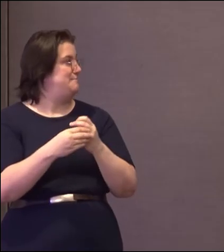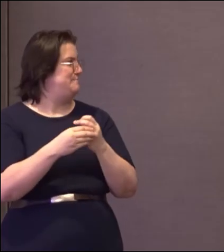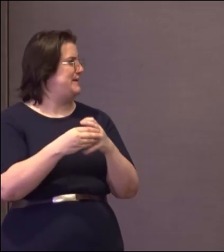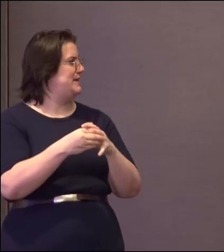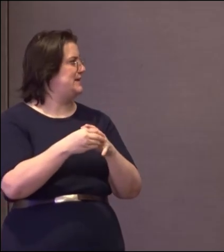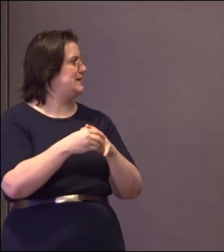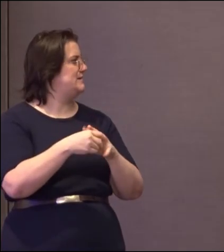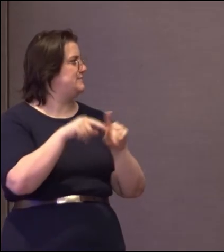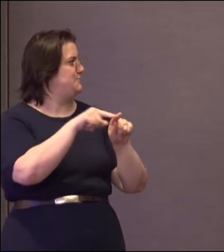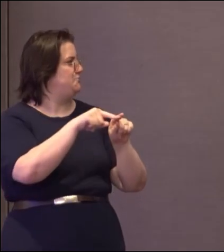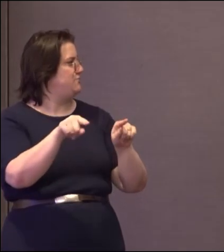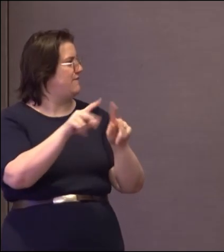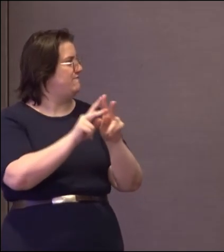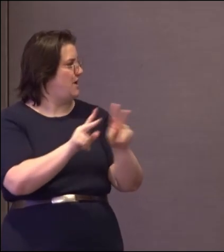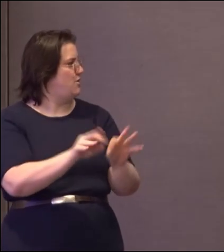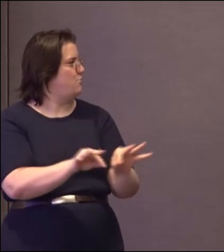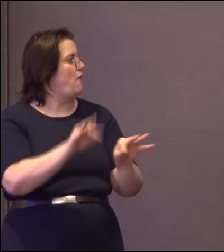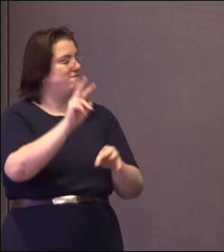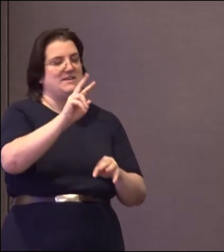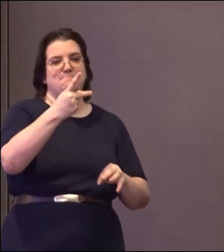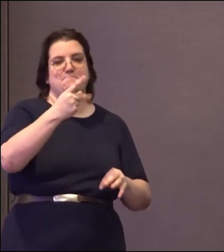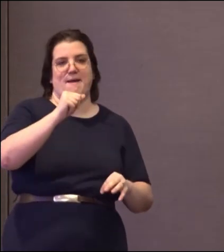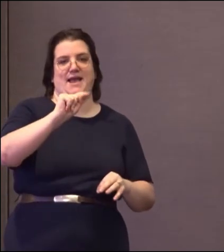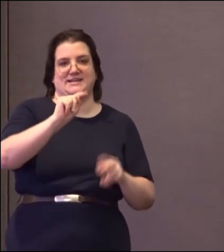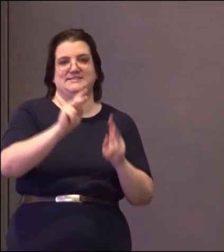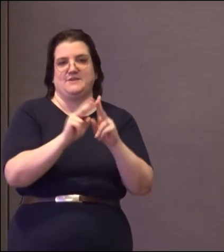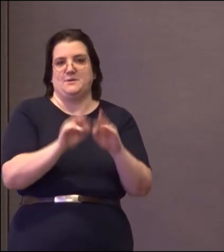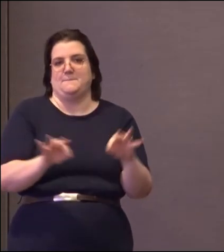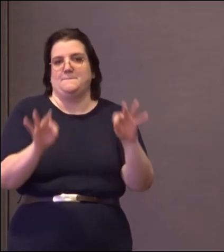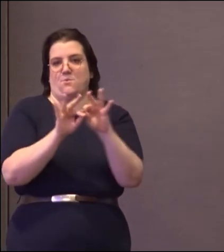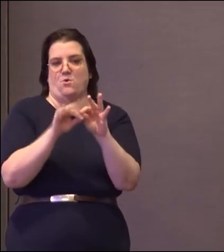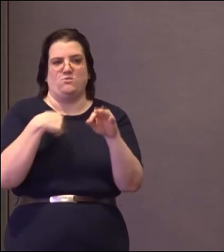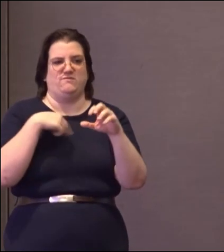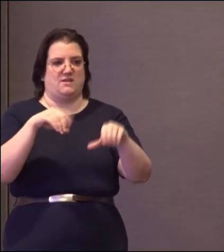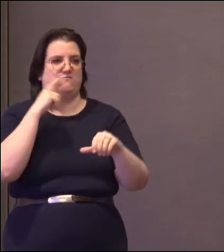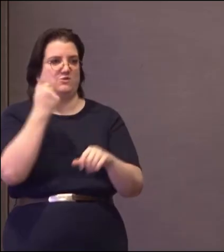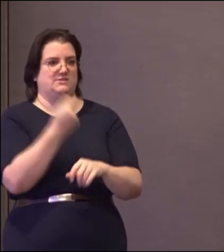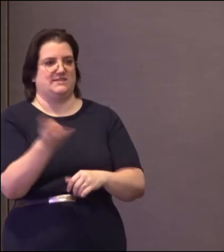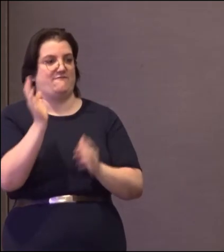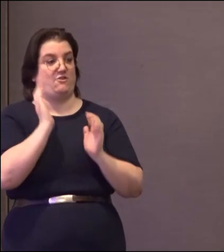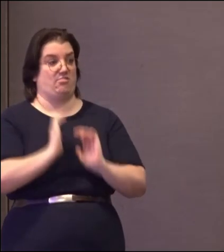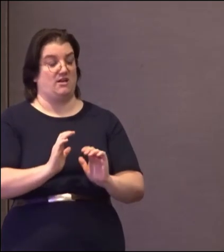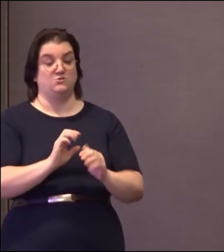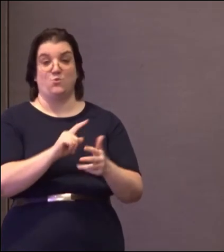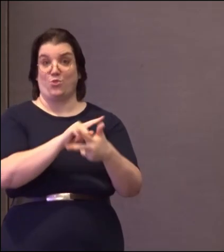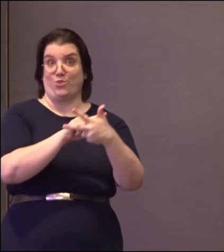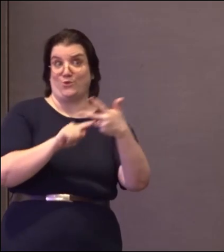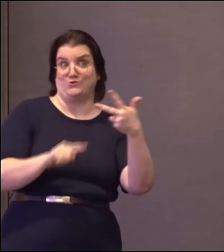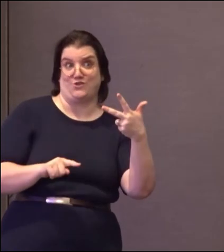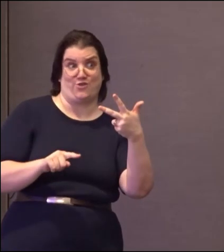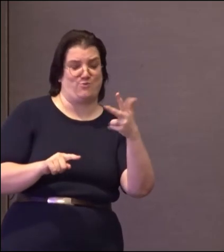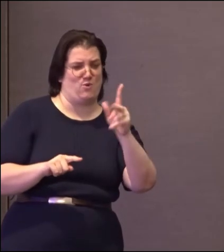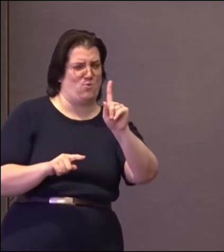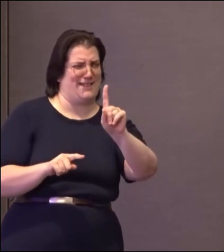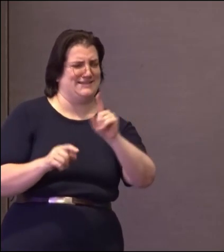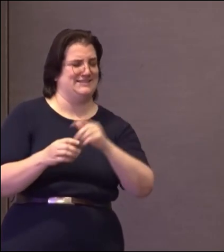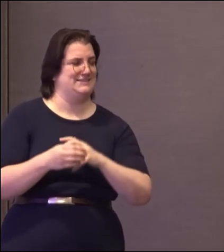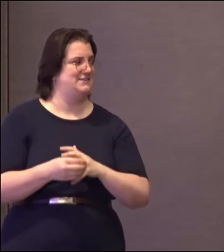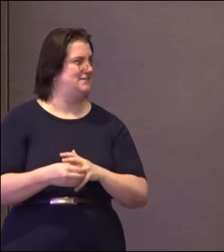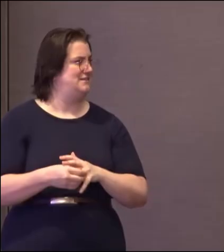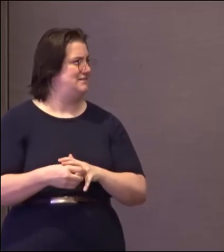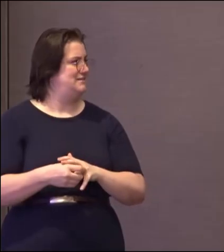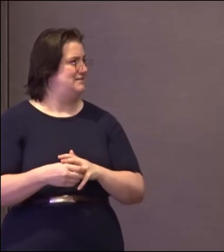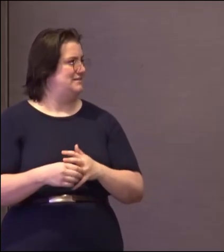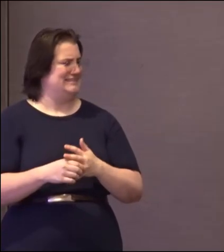That's something we've done for several clients. So those are the three. Hold on one second. Yeah, I think I